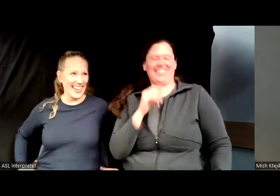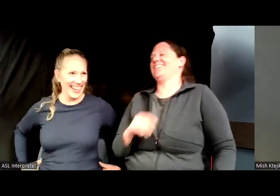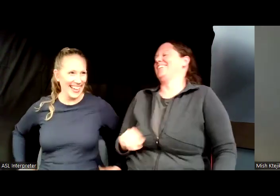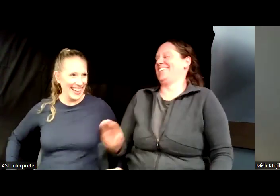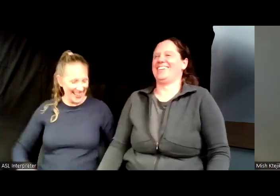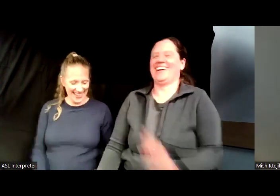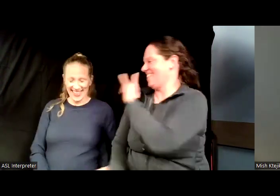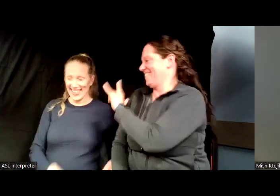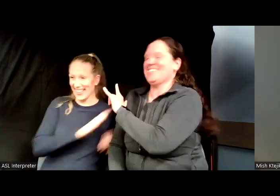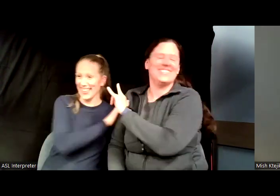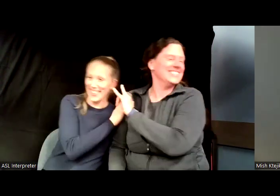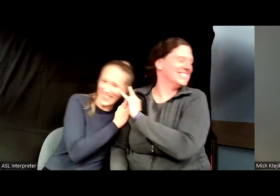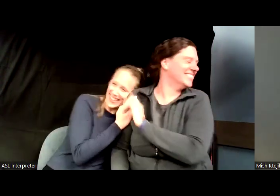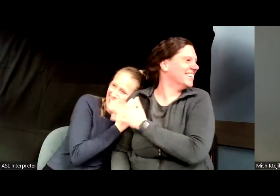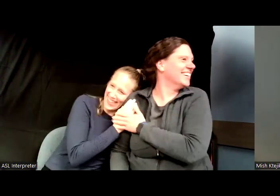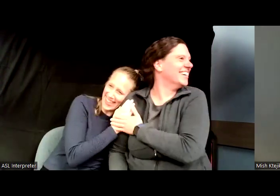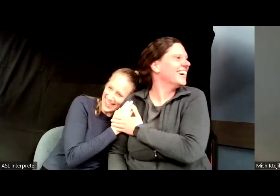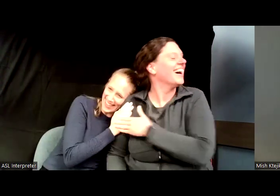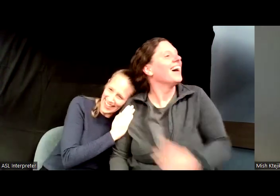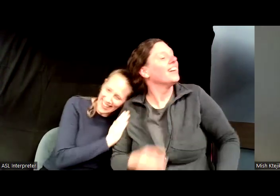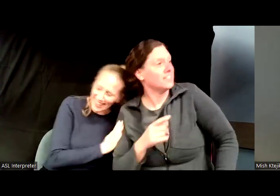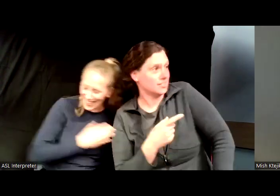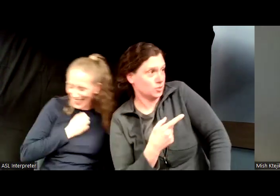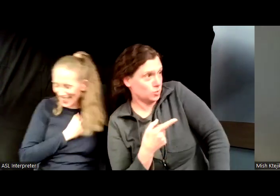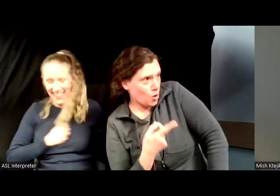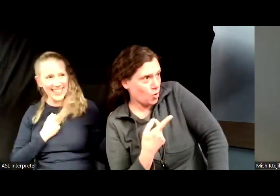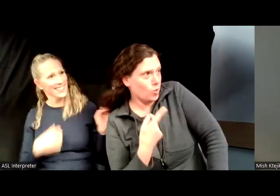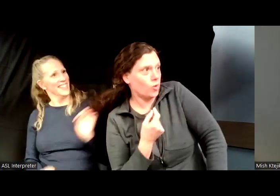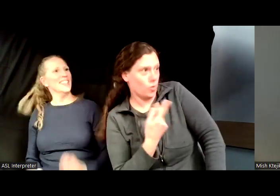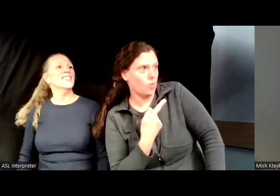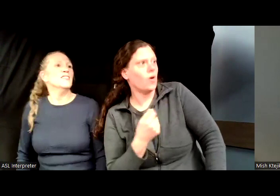members. They are. I love you.